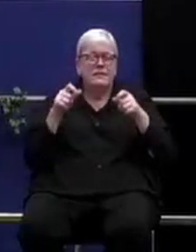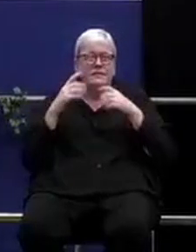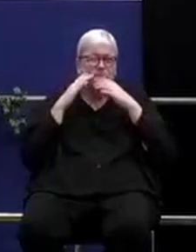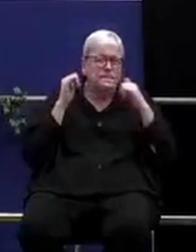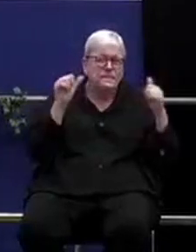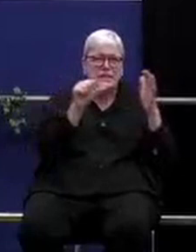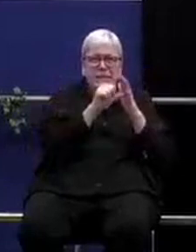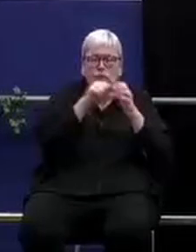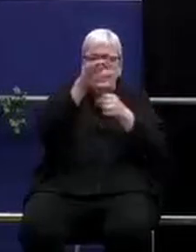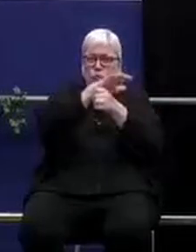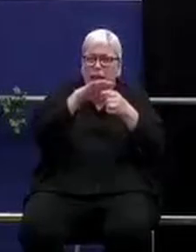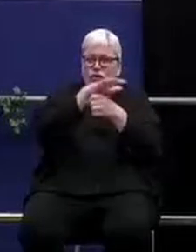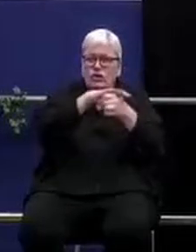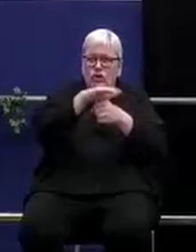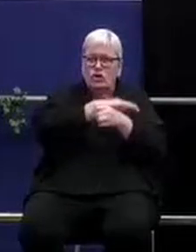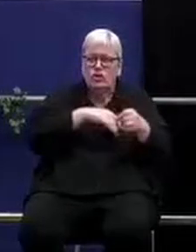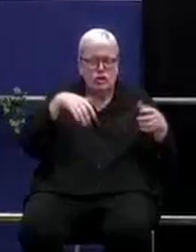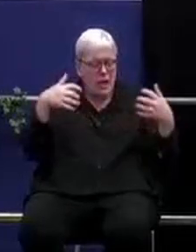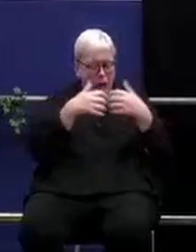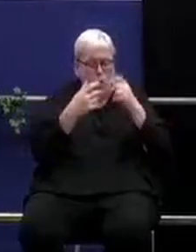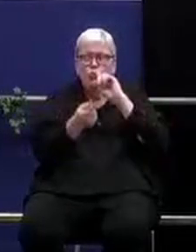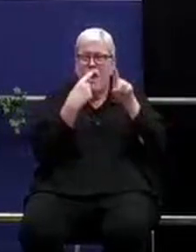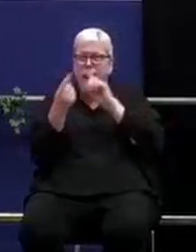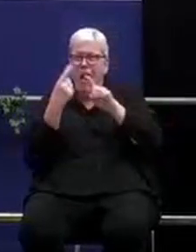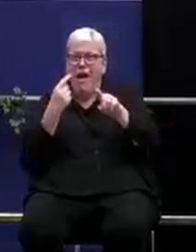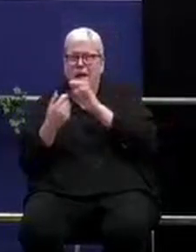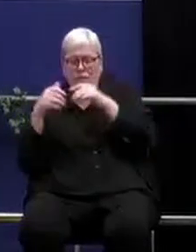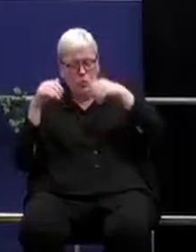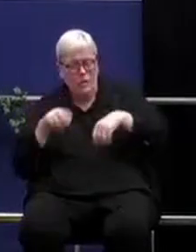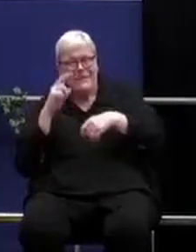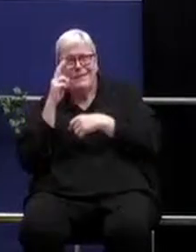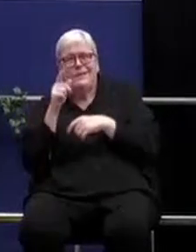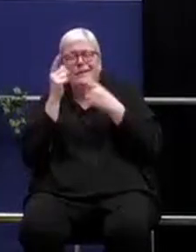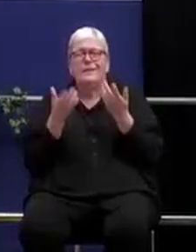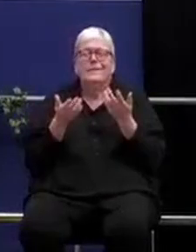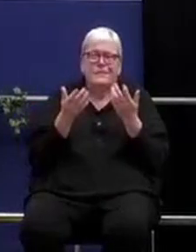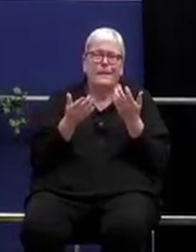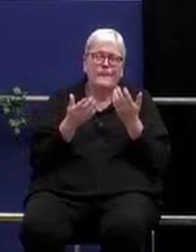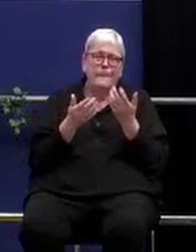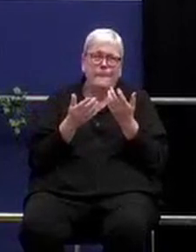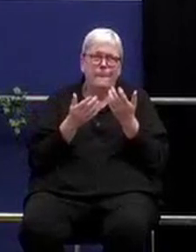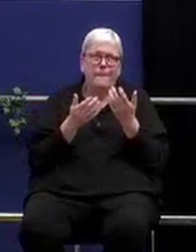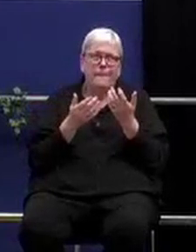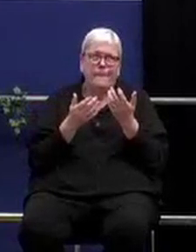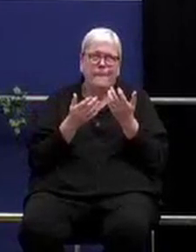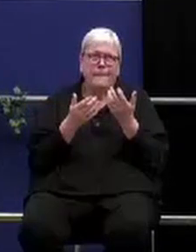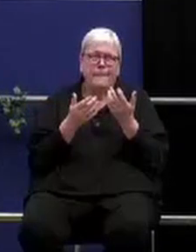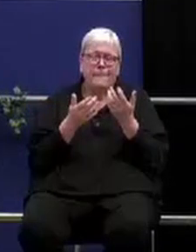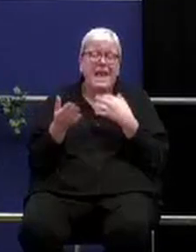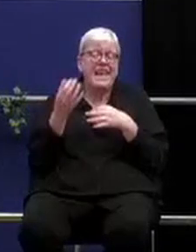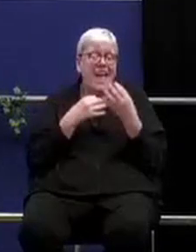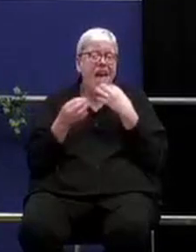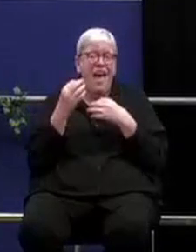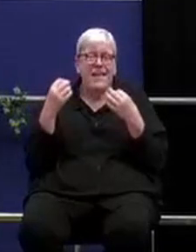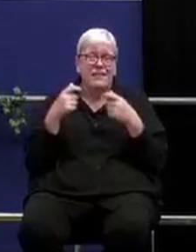worst. So I find there was something quite entertaining about exploring that. But yeah, I get asked about the Christmas tree